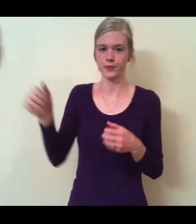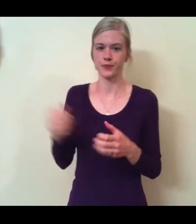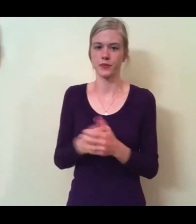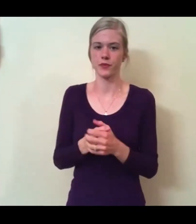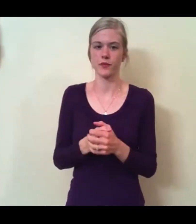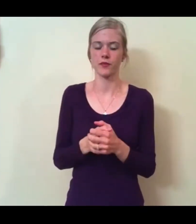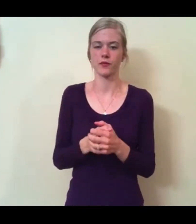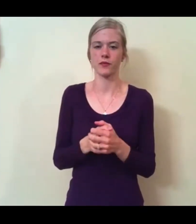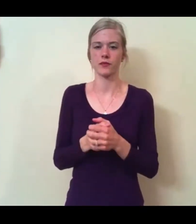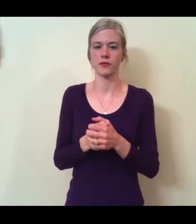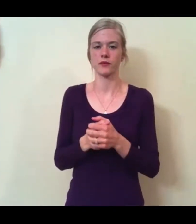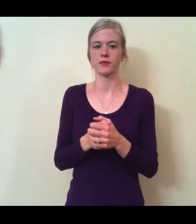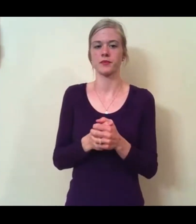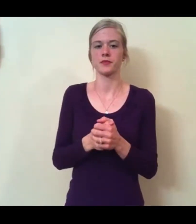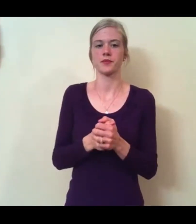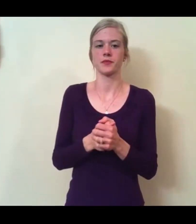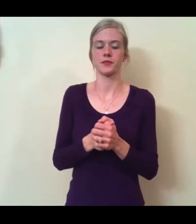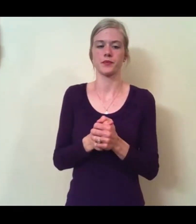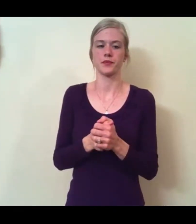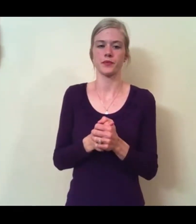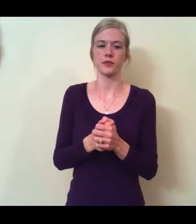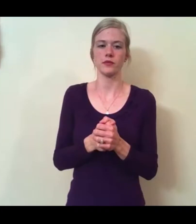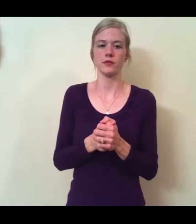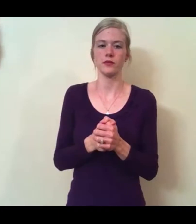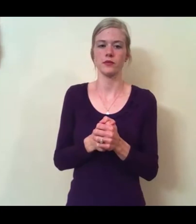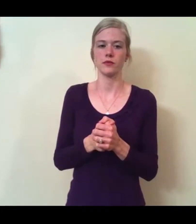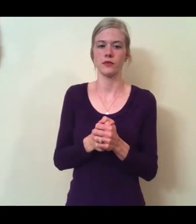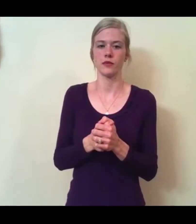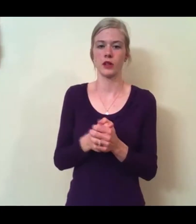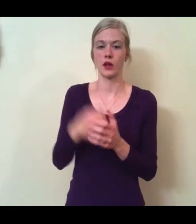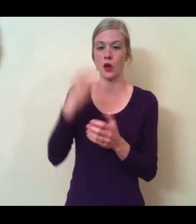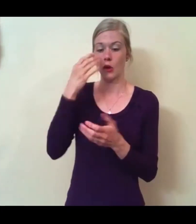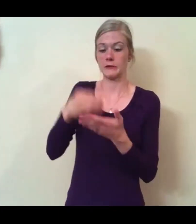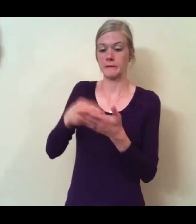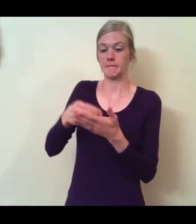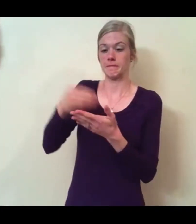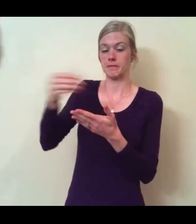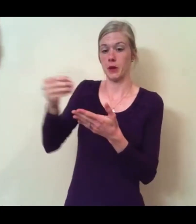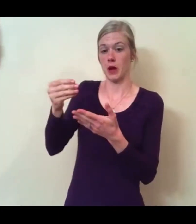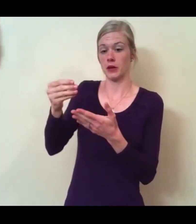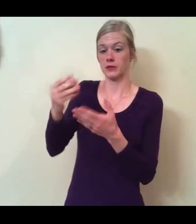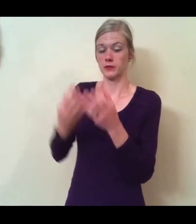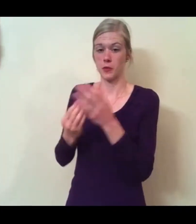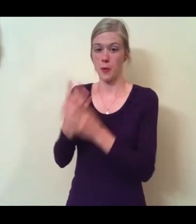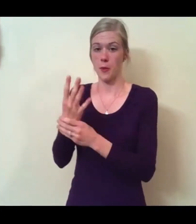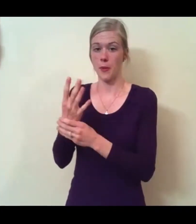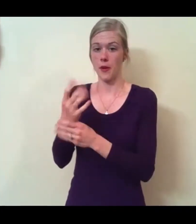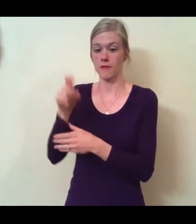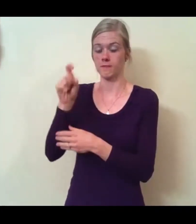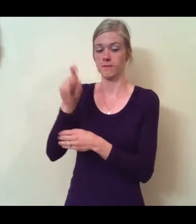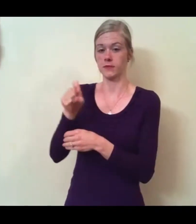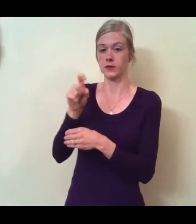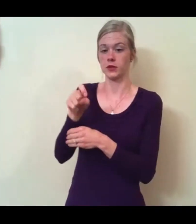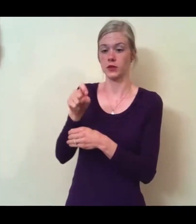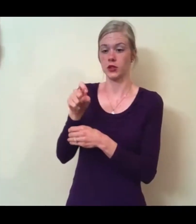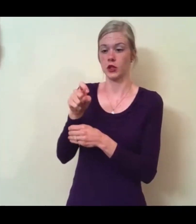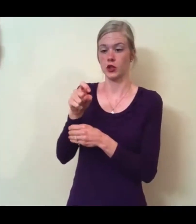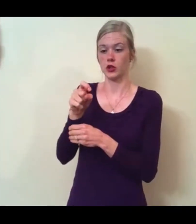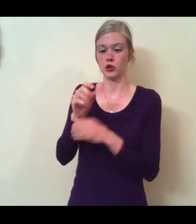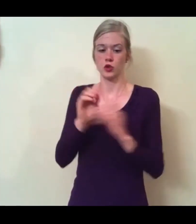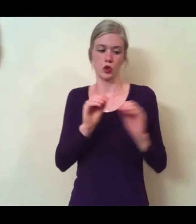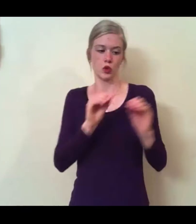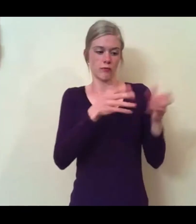best choice. But then you need to put them in a cool place, a cool, dry place, to store them until planting